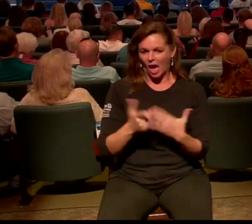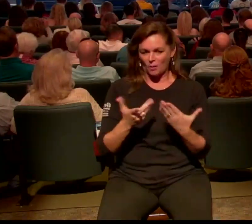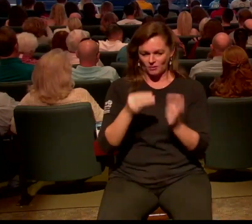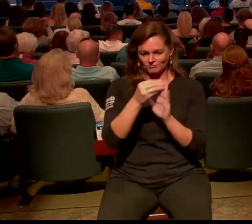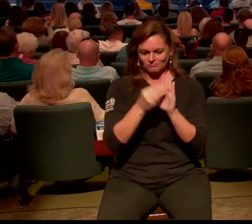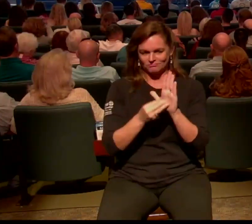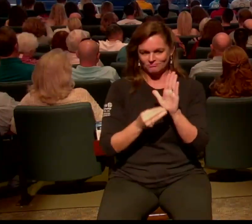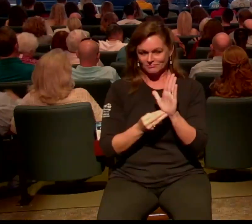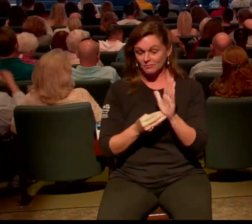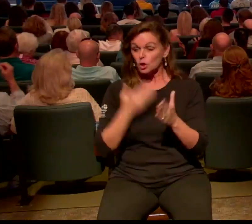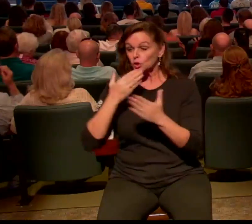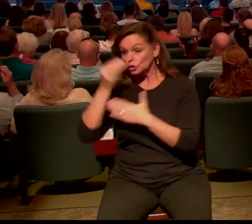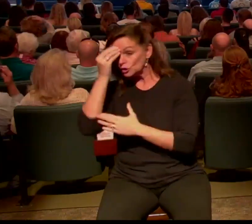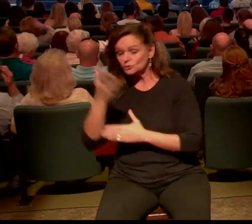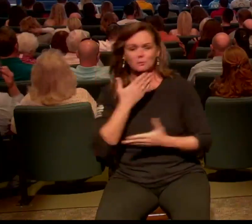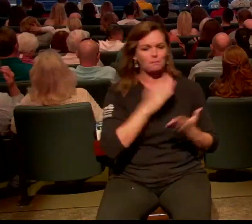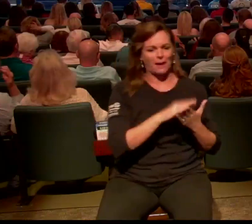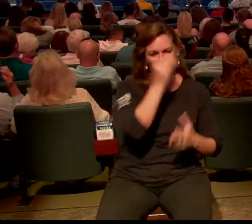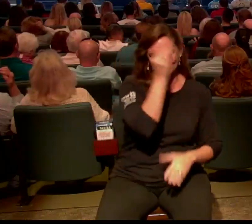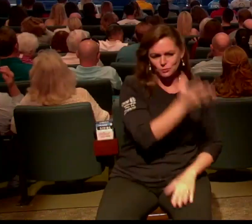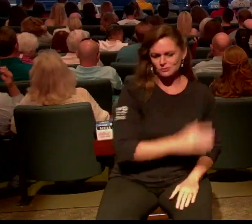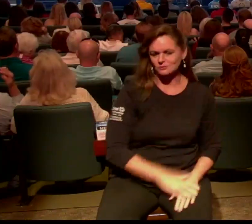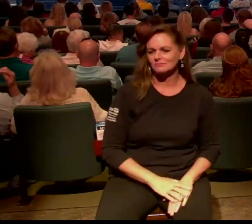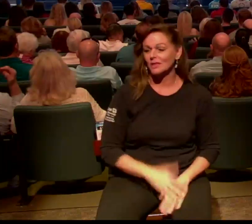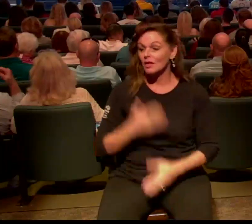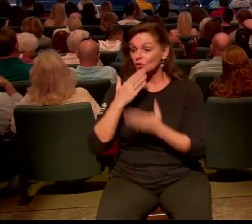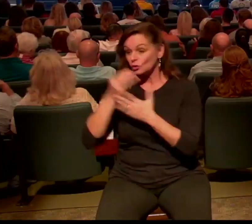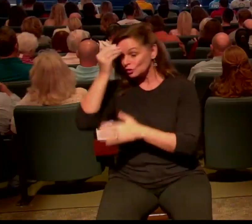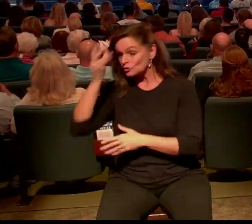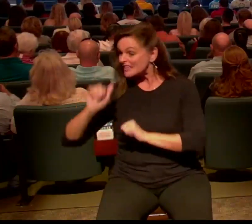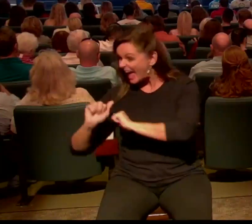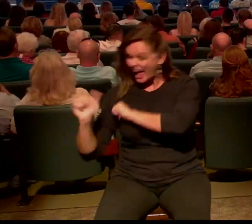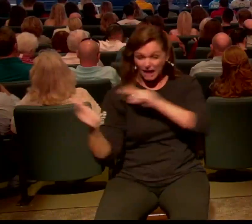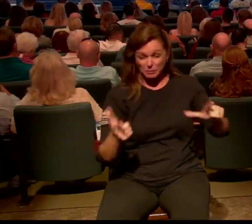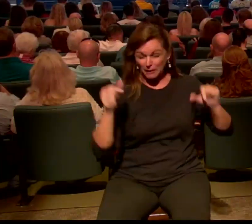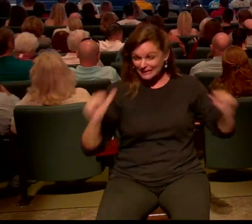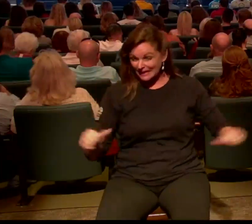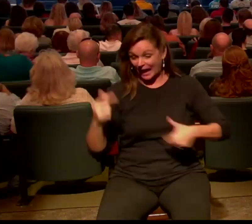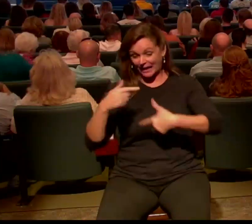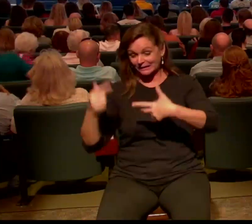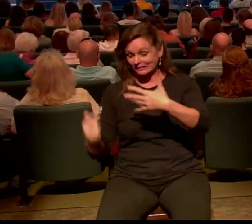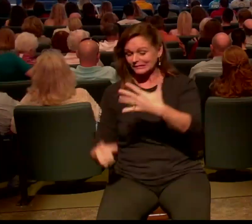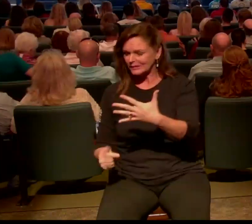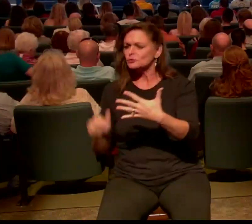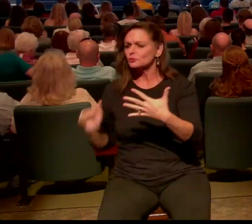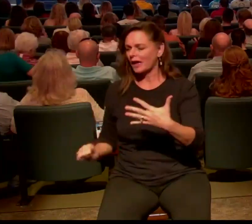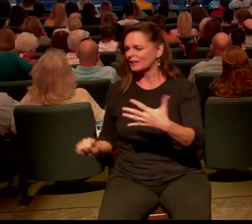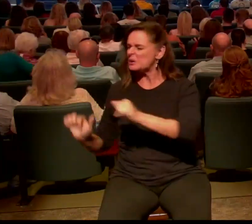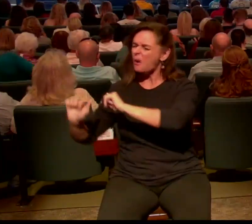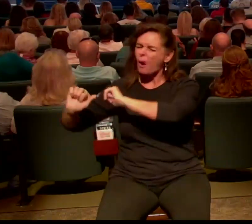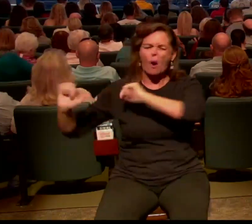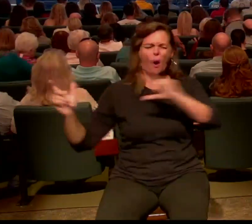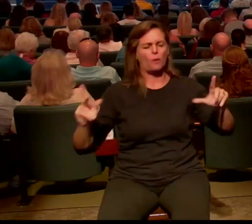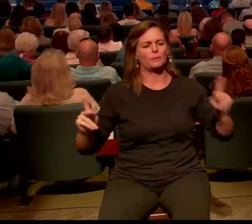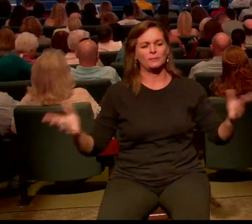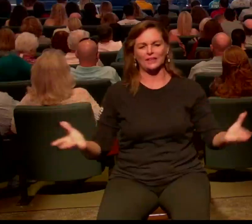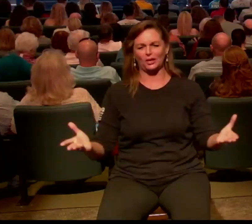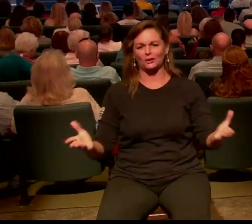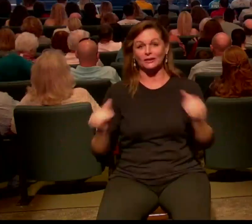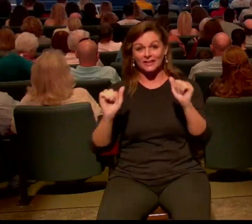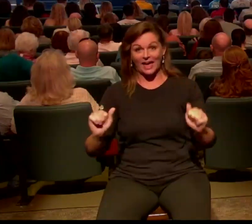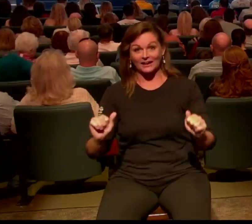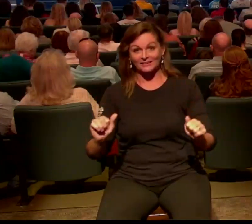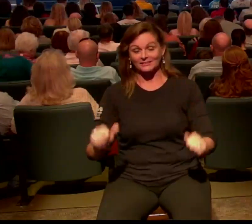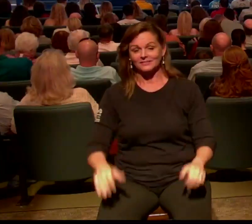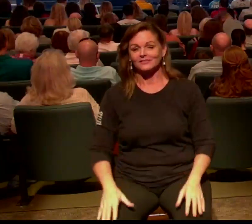tell you the bad news. The good news is that every one of you can do this, okay? So this is within the reach of every person here, okay? And I